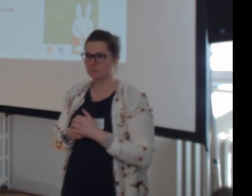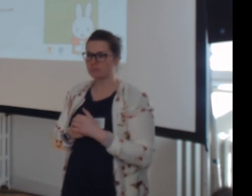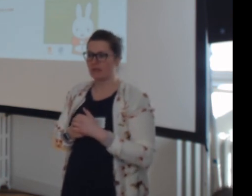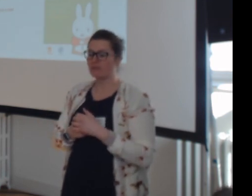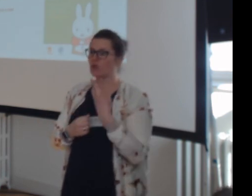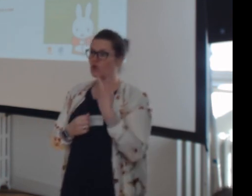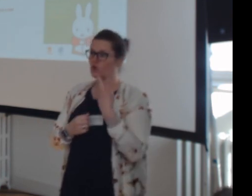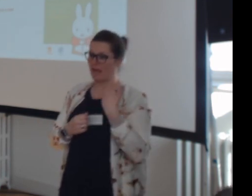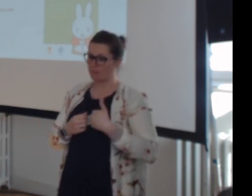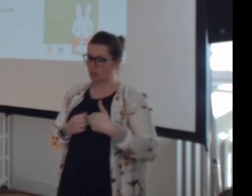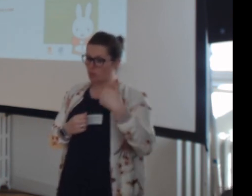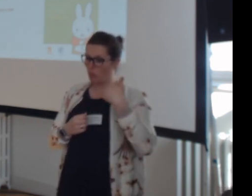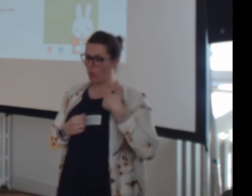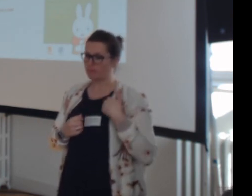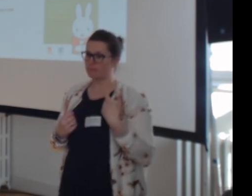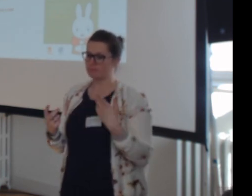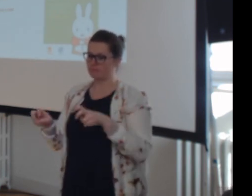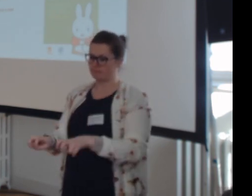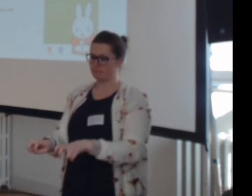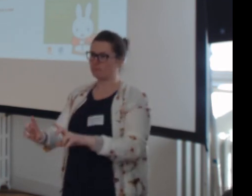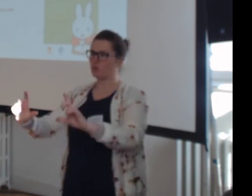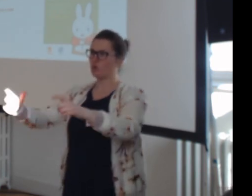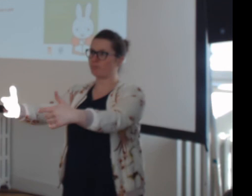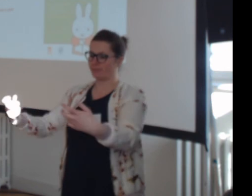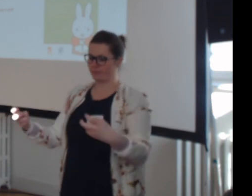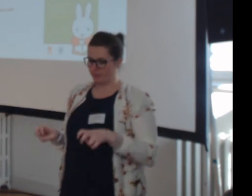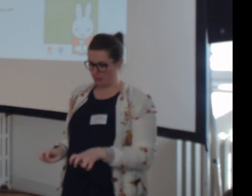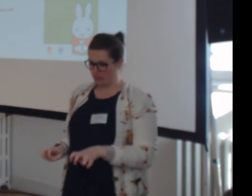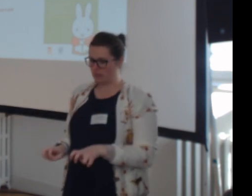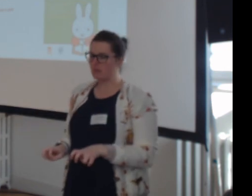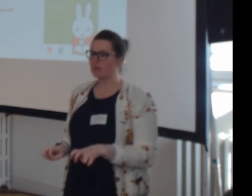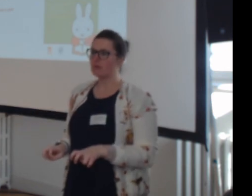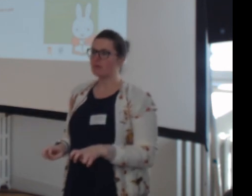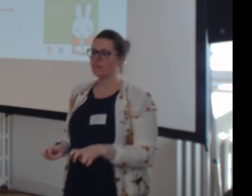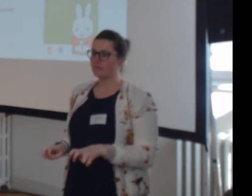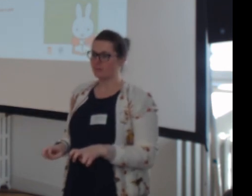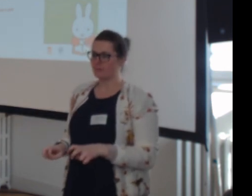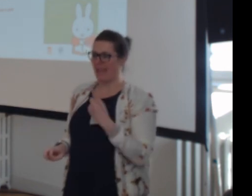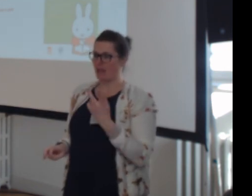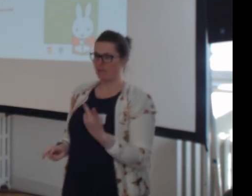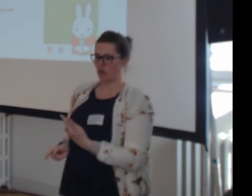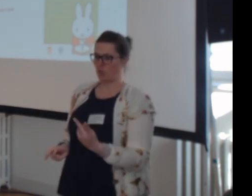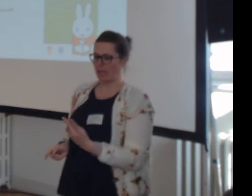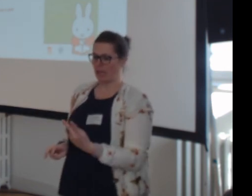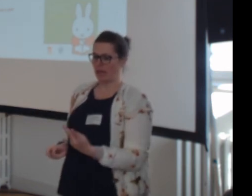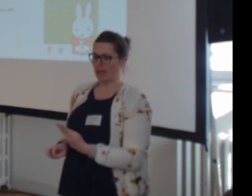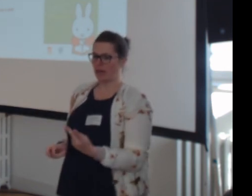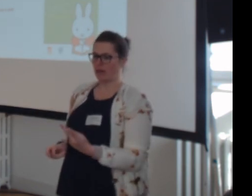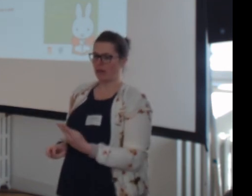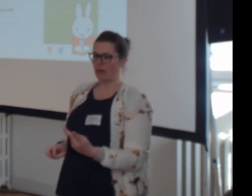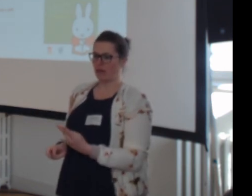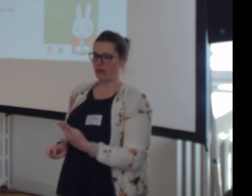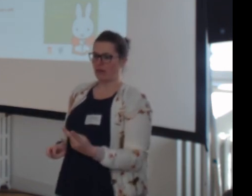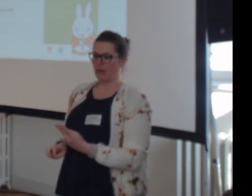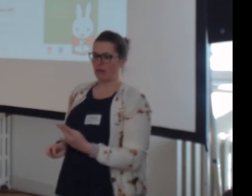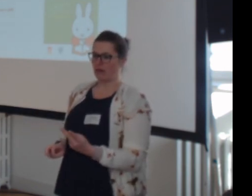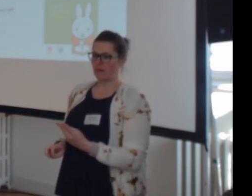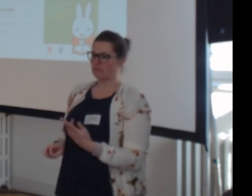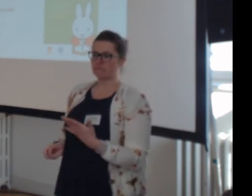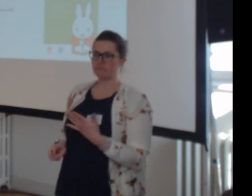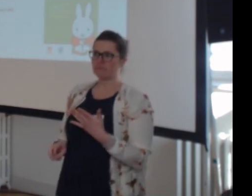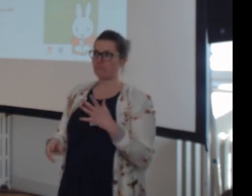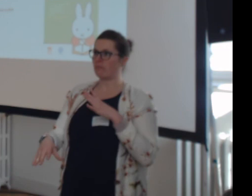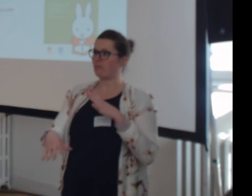readers, 2 people are sitting in front of a group. One of the 2 is telling the story in